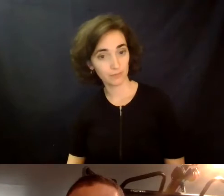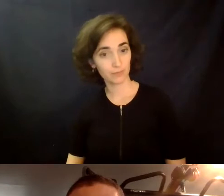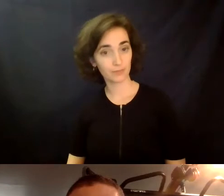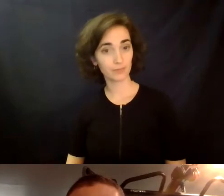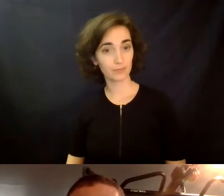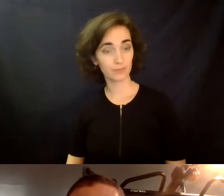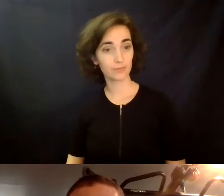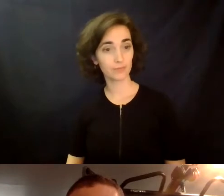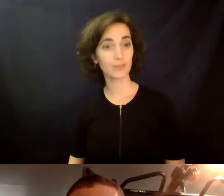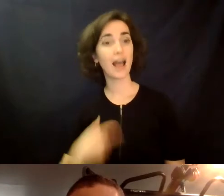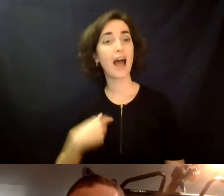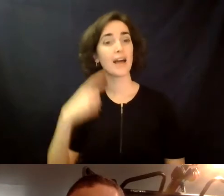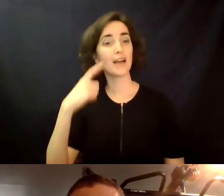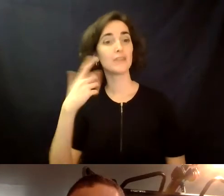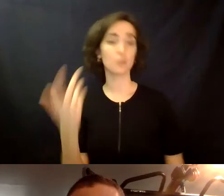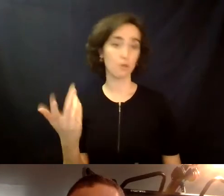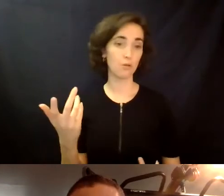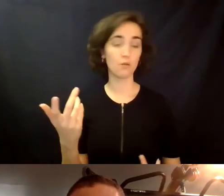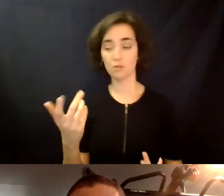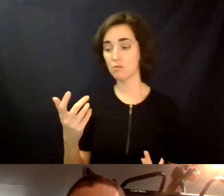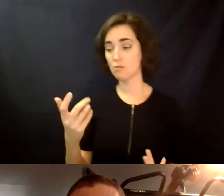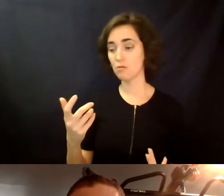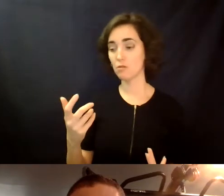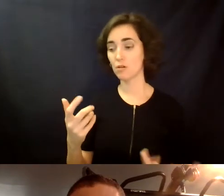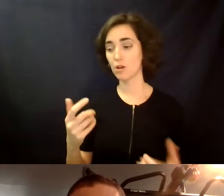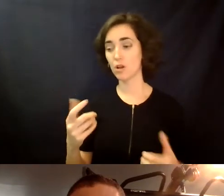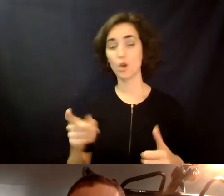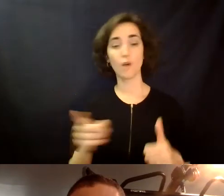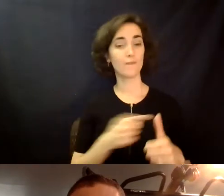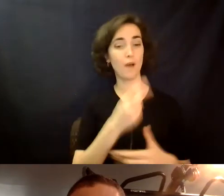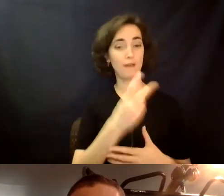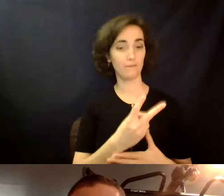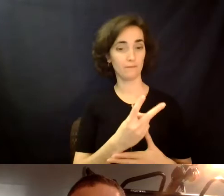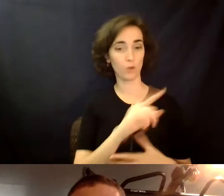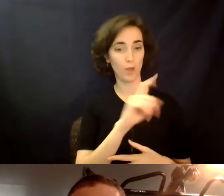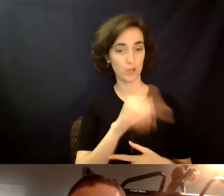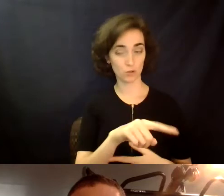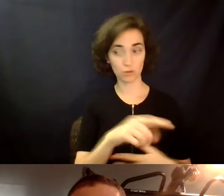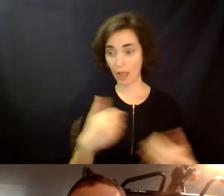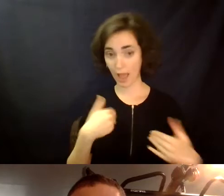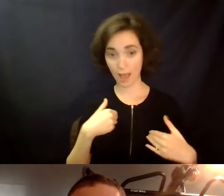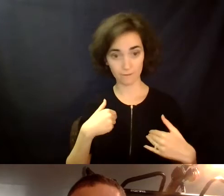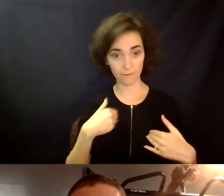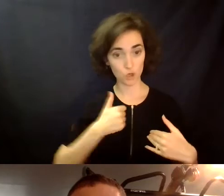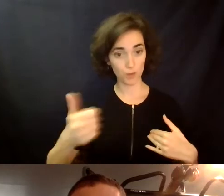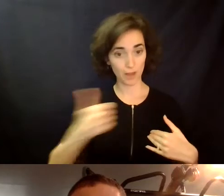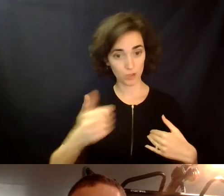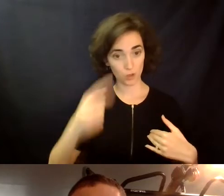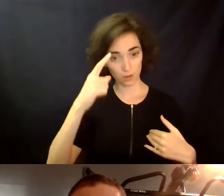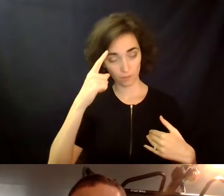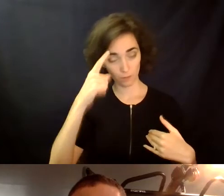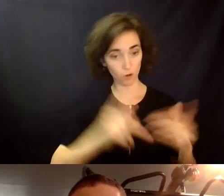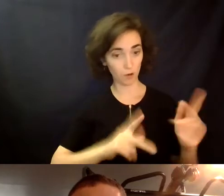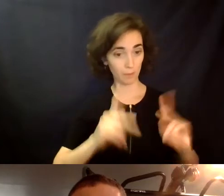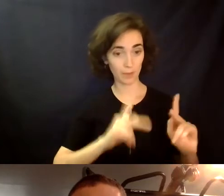So I think the question was the first half of it is, are there transportation for